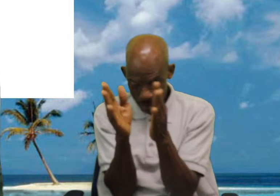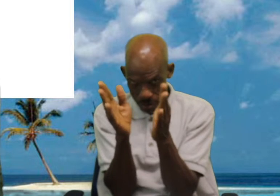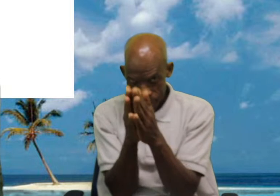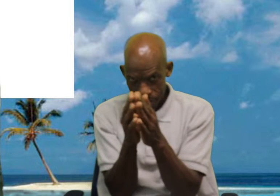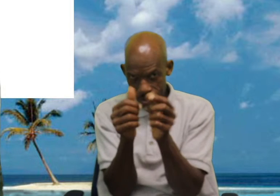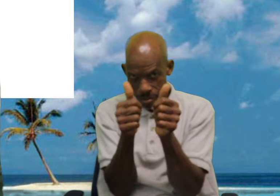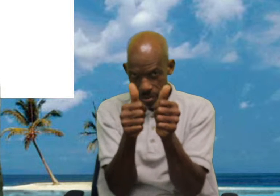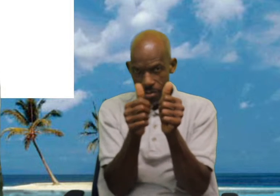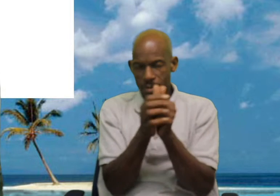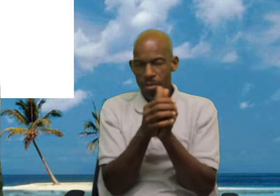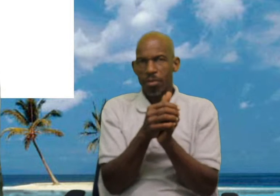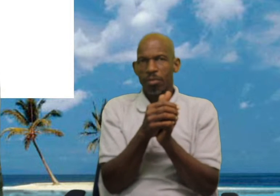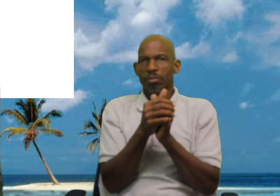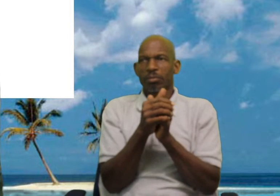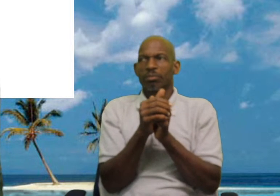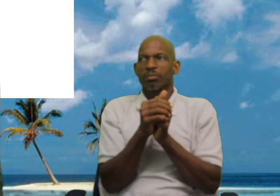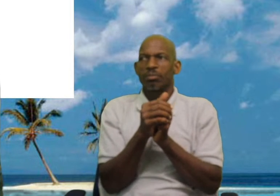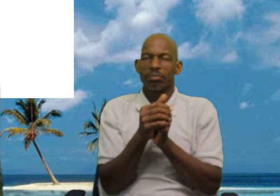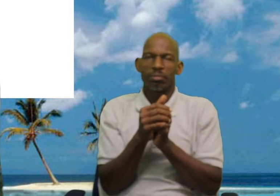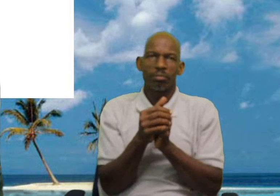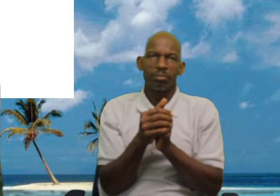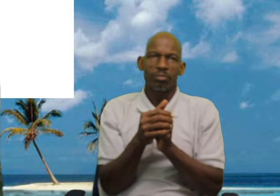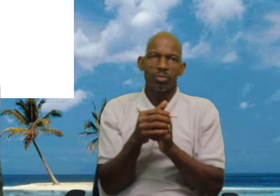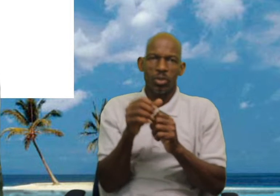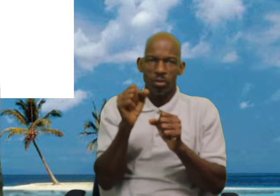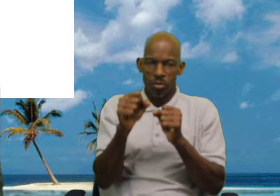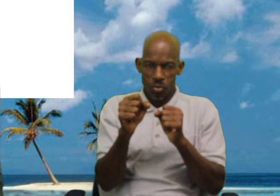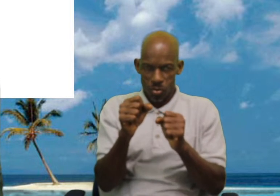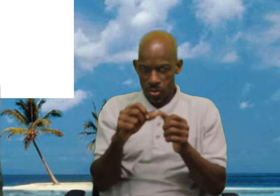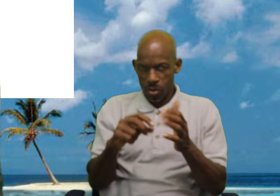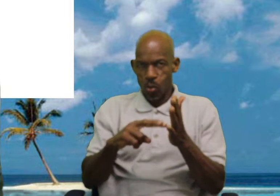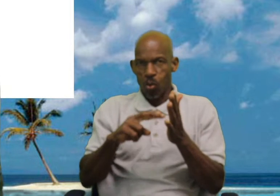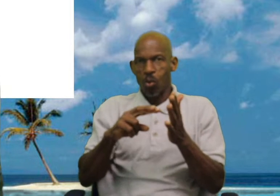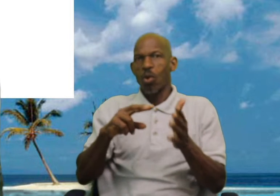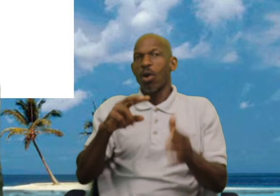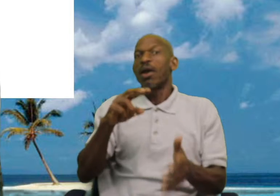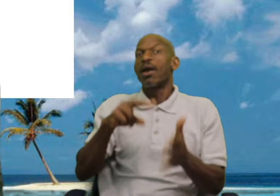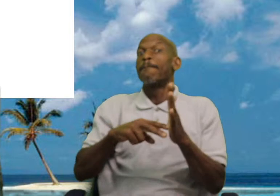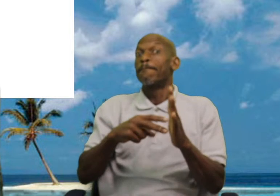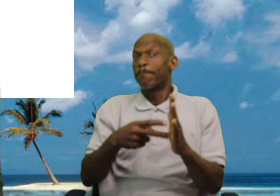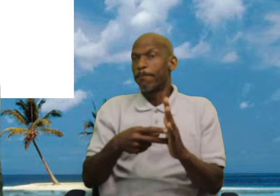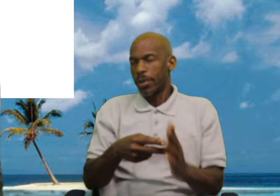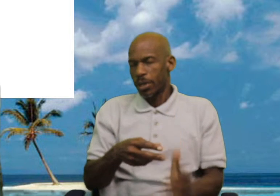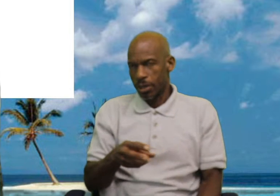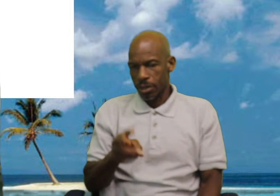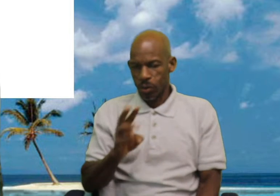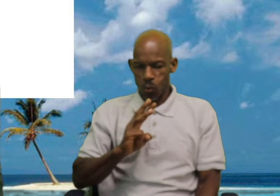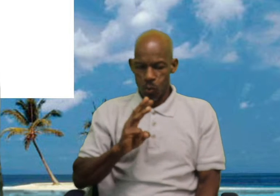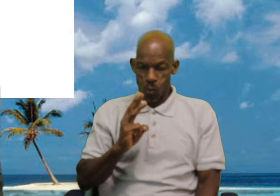persons. So we is, and I'm putting in red first, yourself.